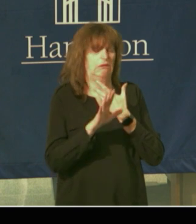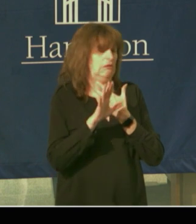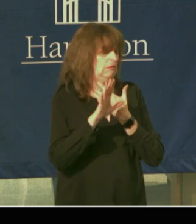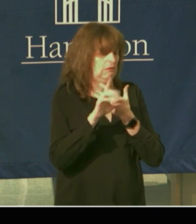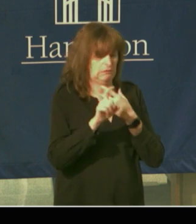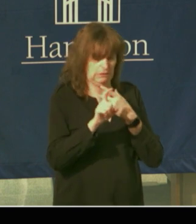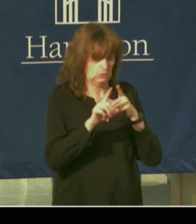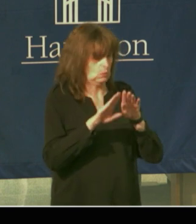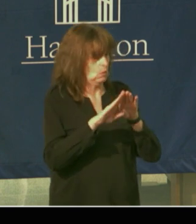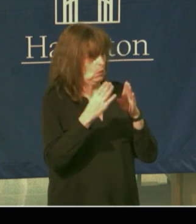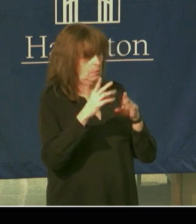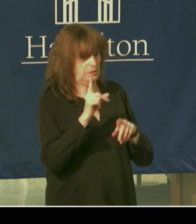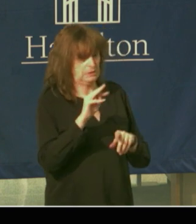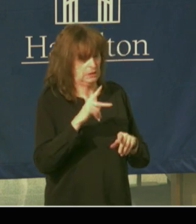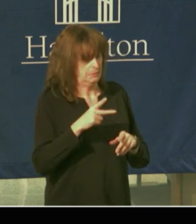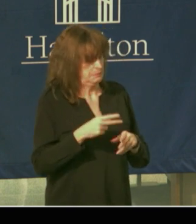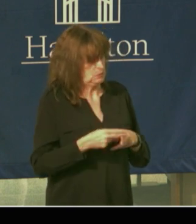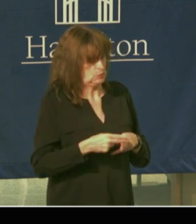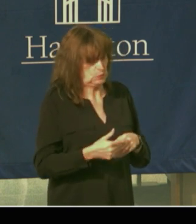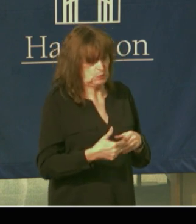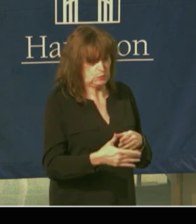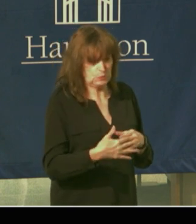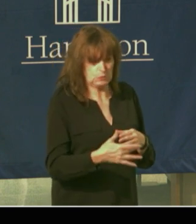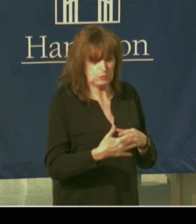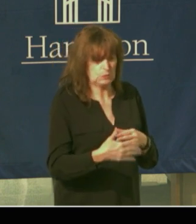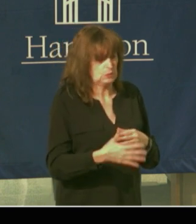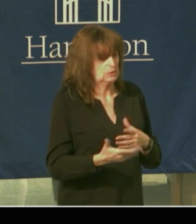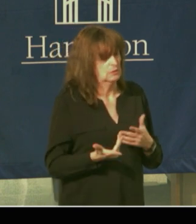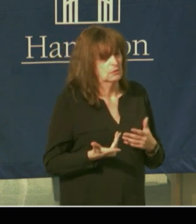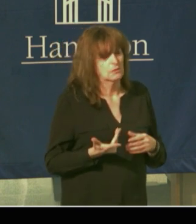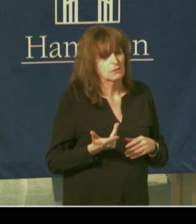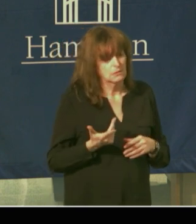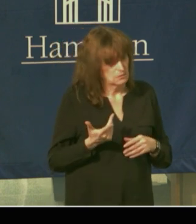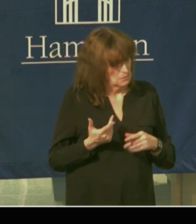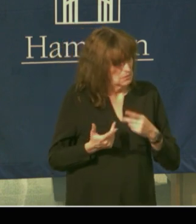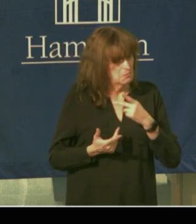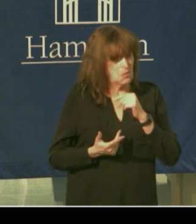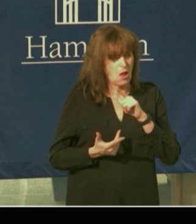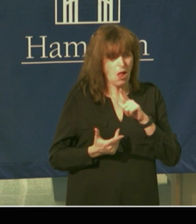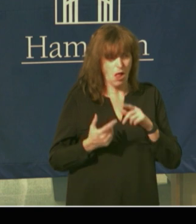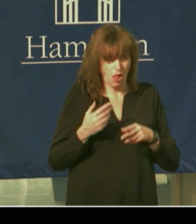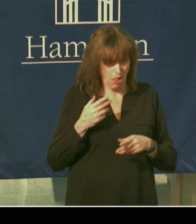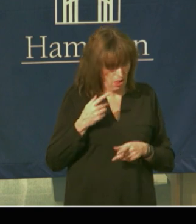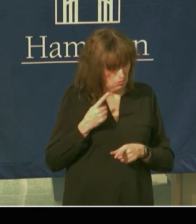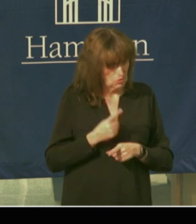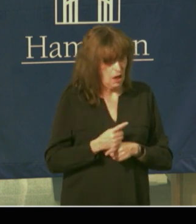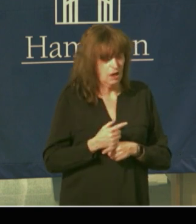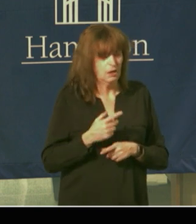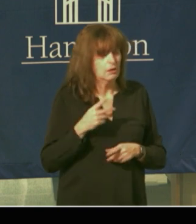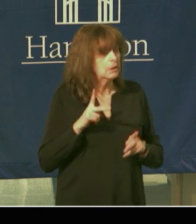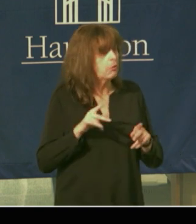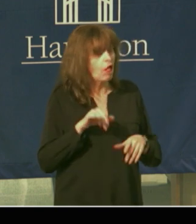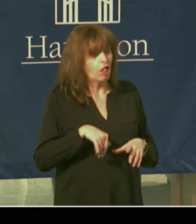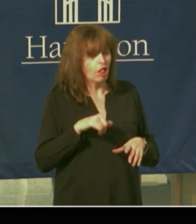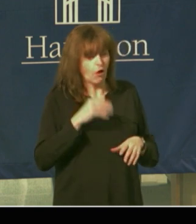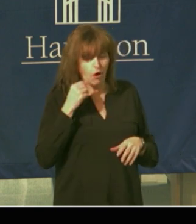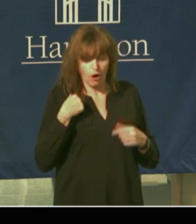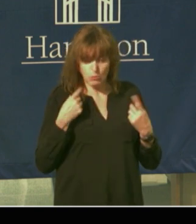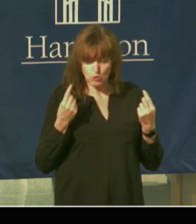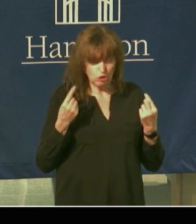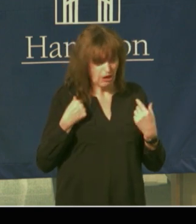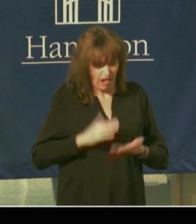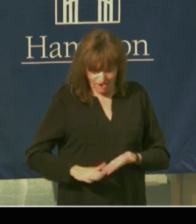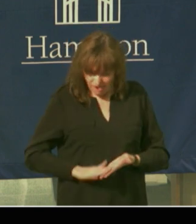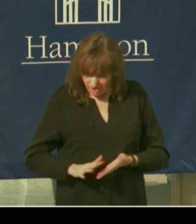was talking about, which is they're doing their spring cleaning. They're going home and rifling through the things that they meant to get rid of and haven't done. So a lot of that is